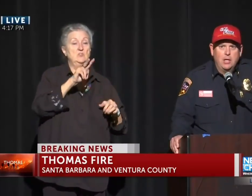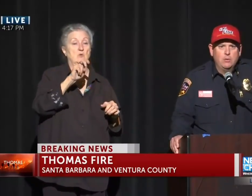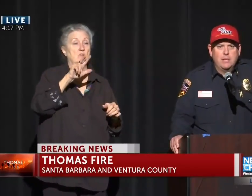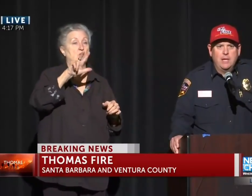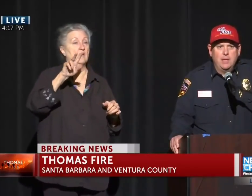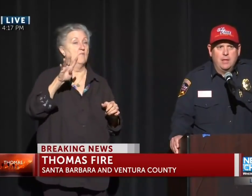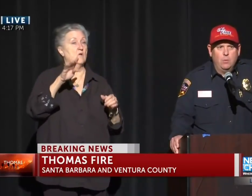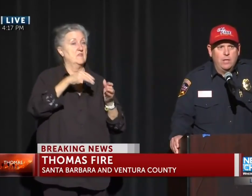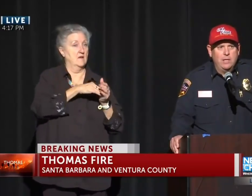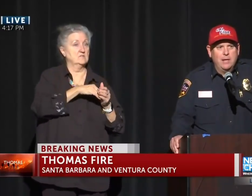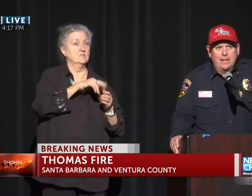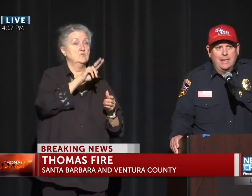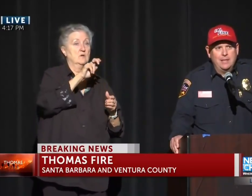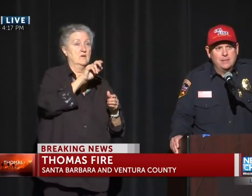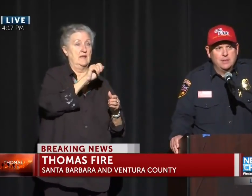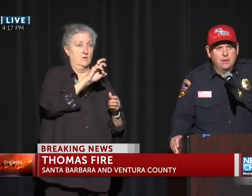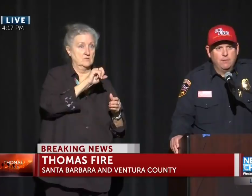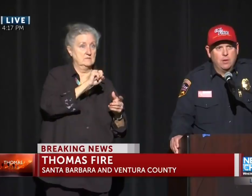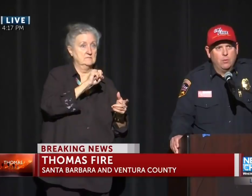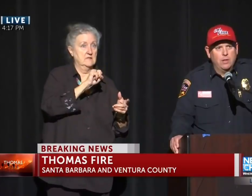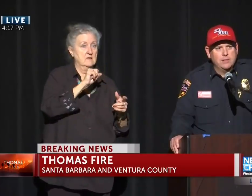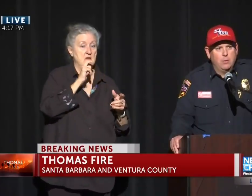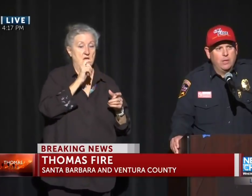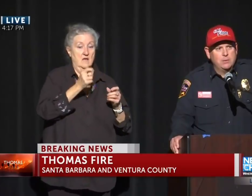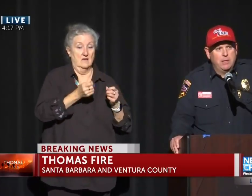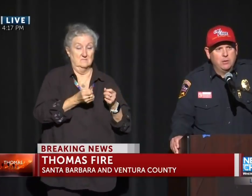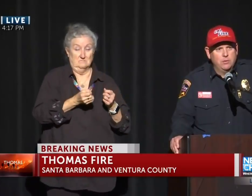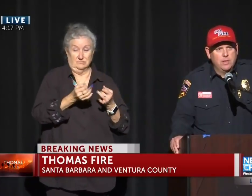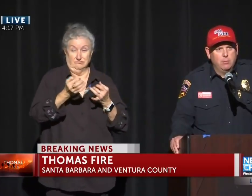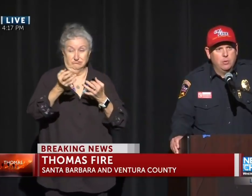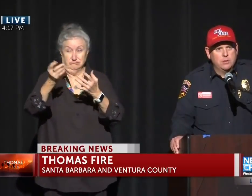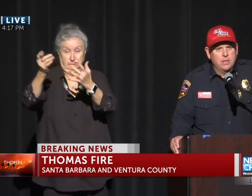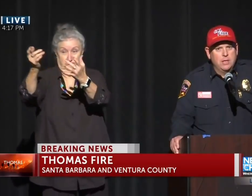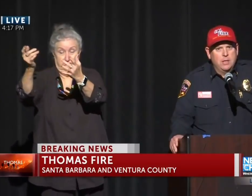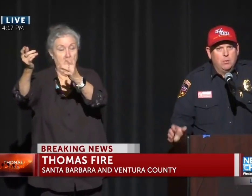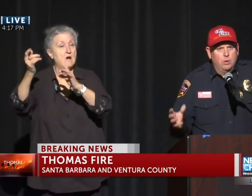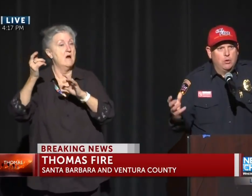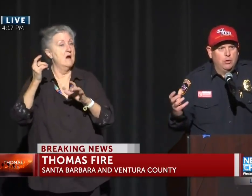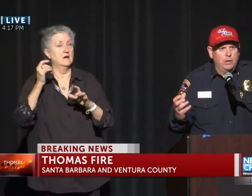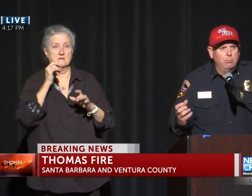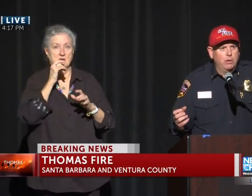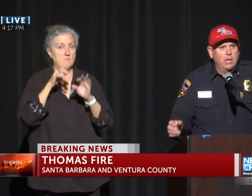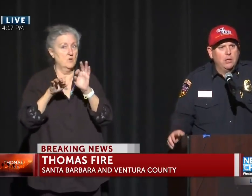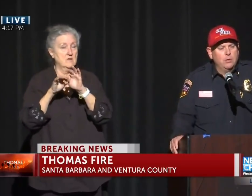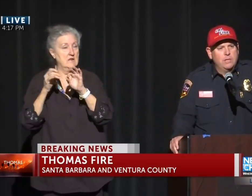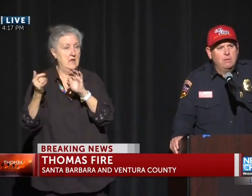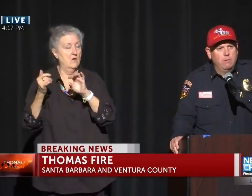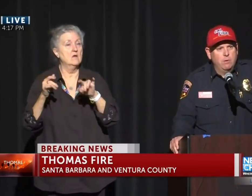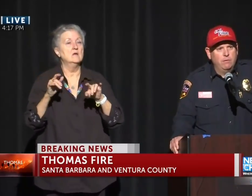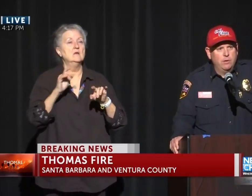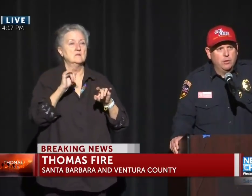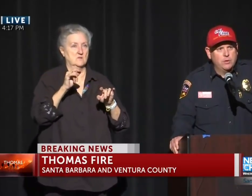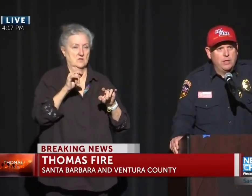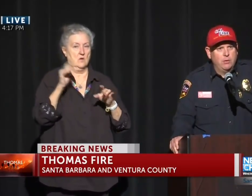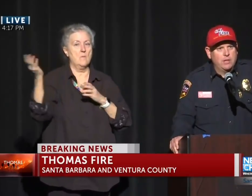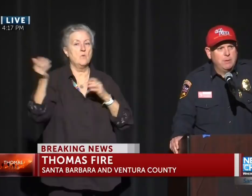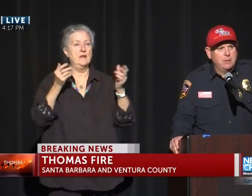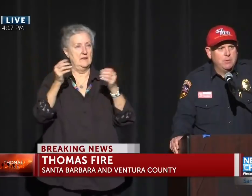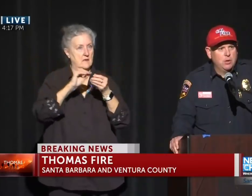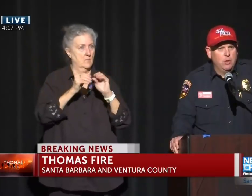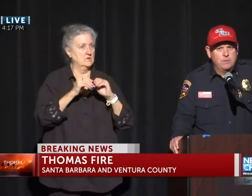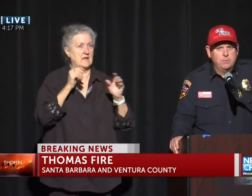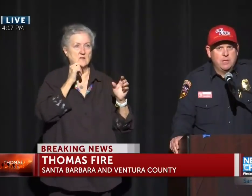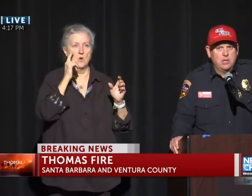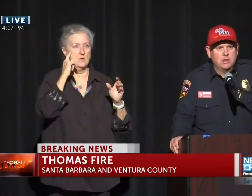234,200 acres. I know today that we did not get any significant runs. I would expect those numbers. We're currently bringing those in from the field, so I